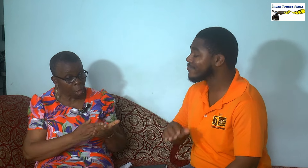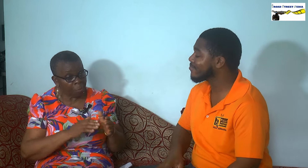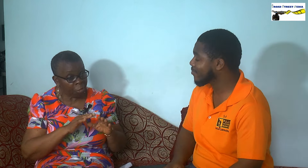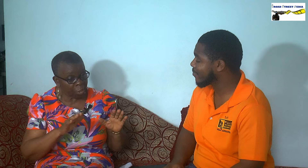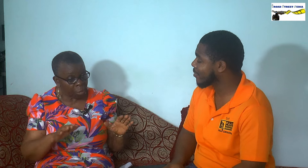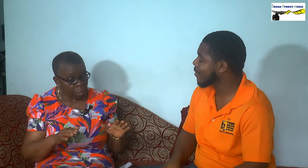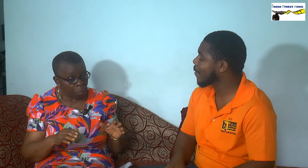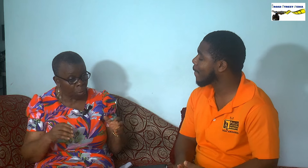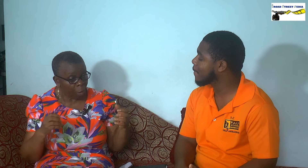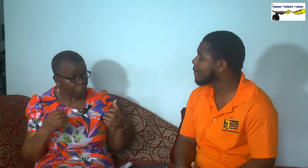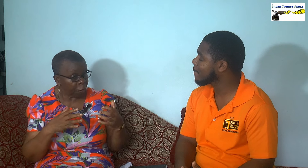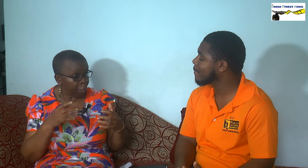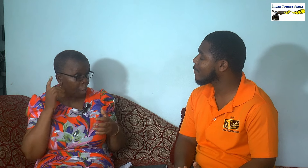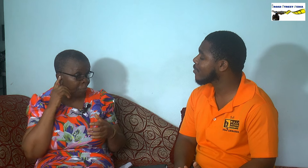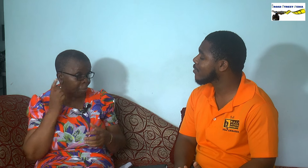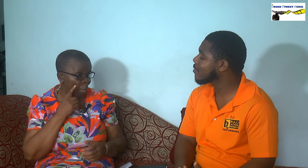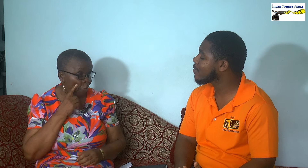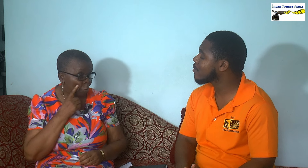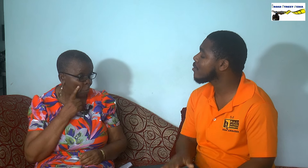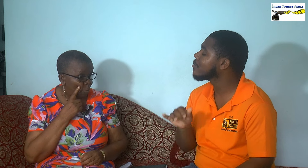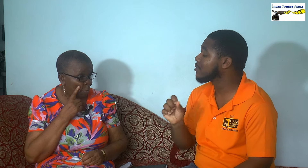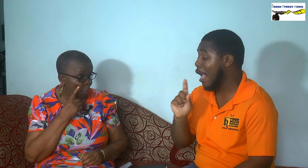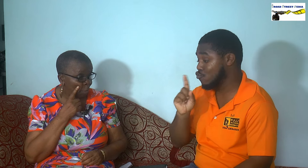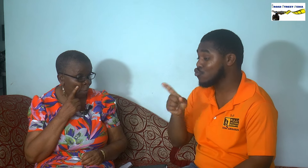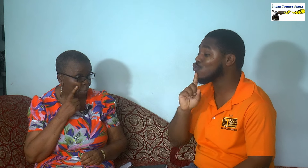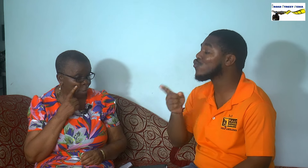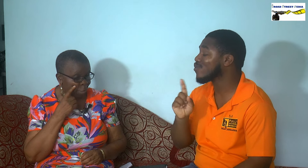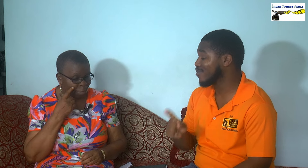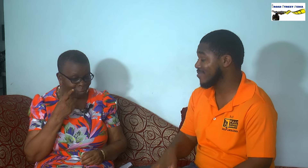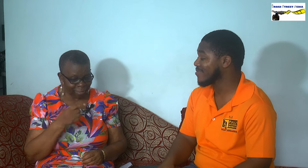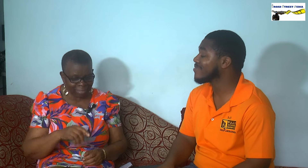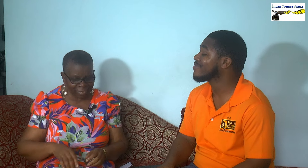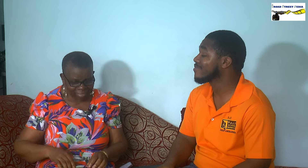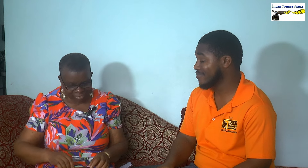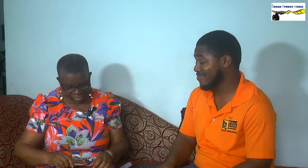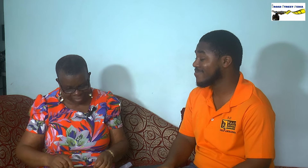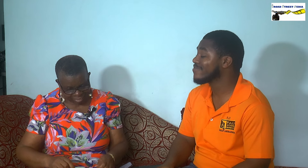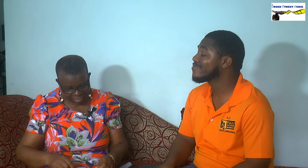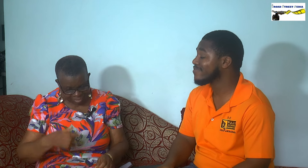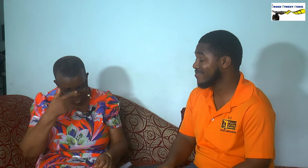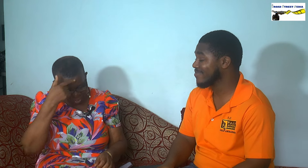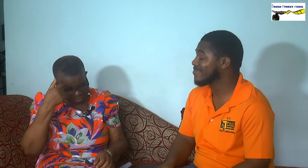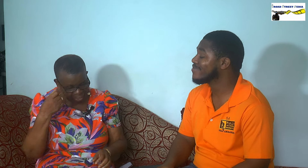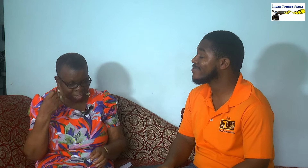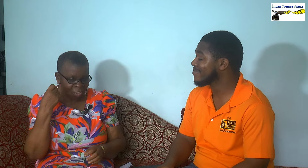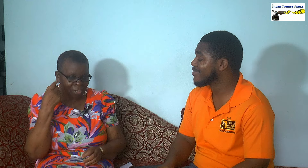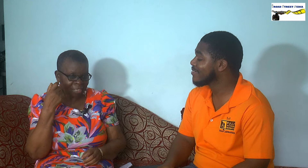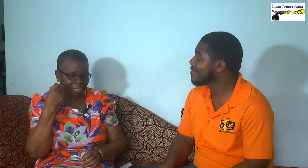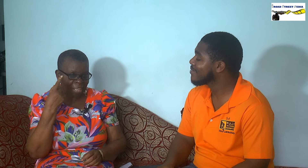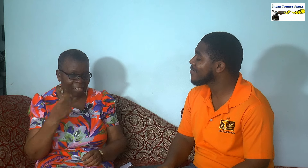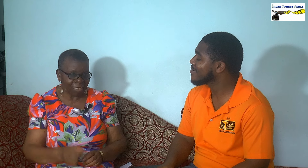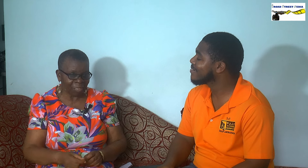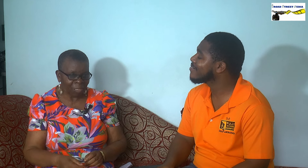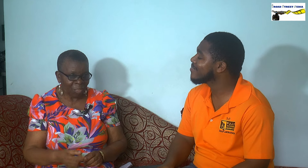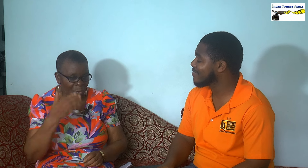Some children were afraid of the death. That's true. Because they didn't understand